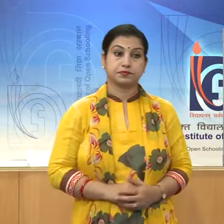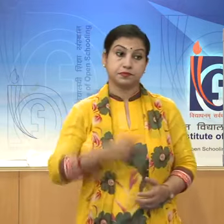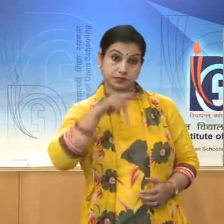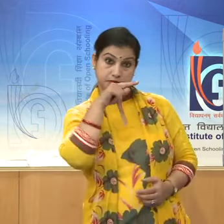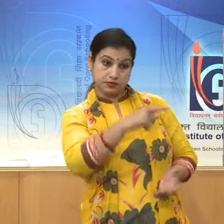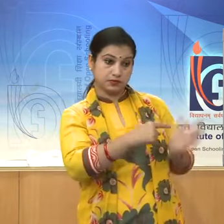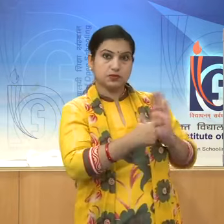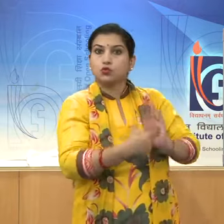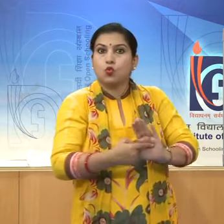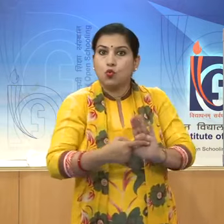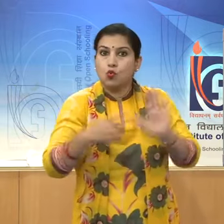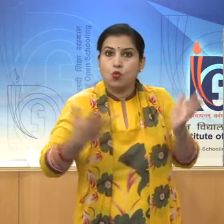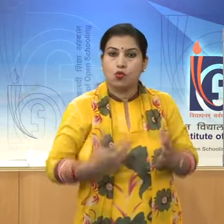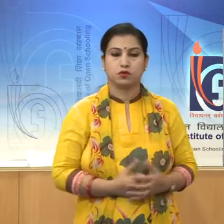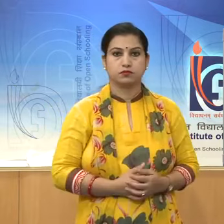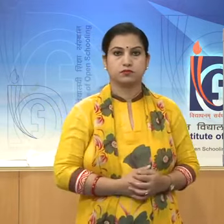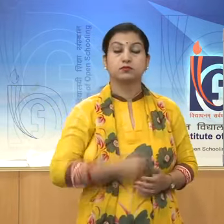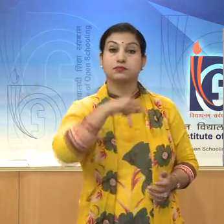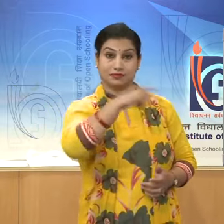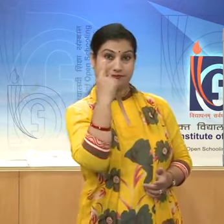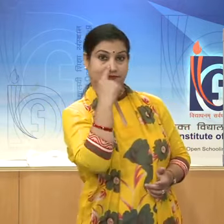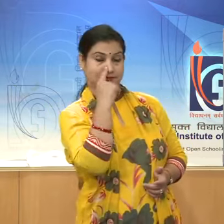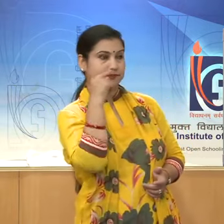It depicts a woman